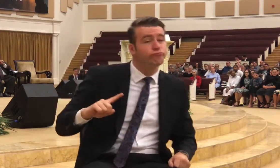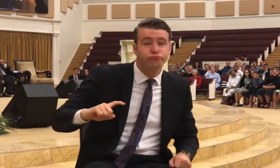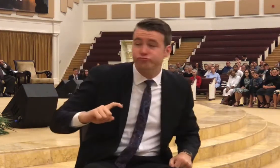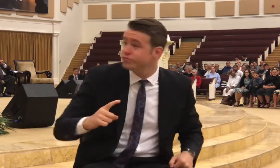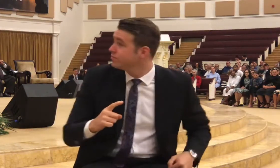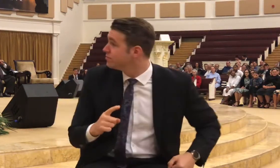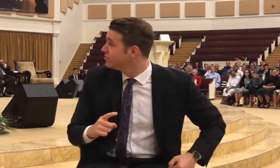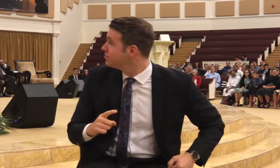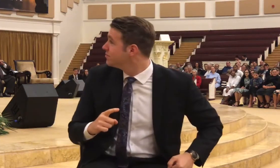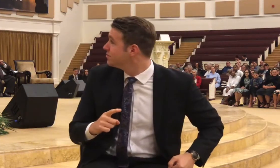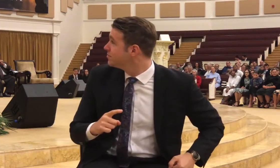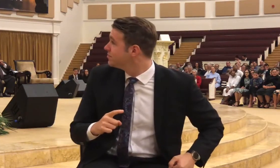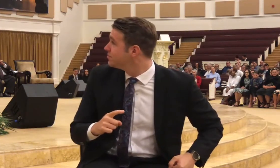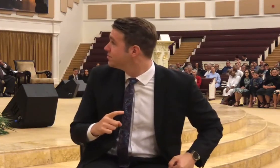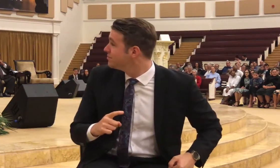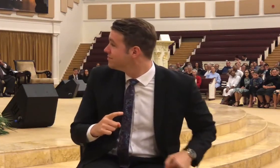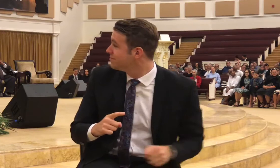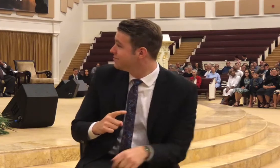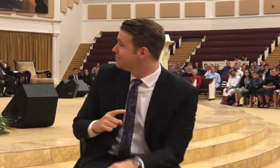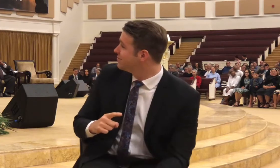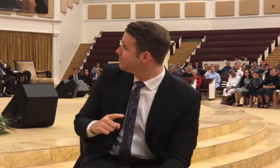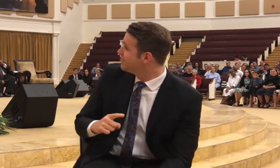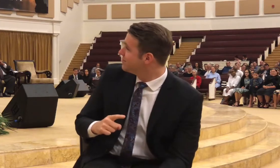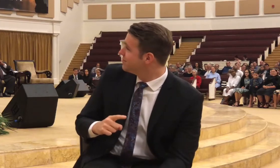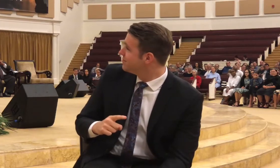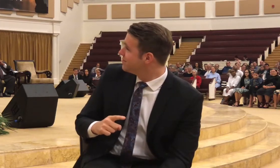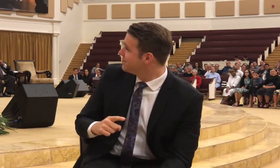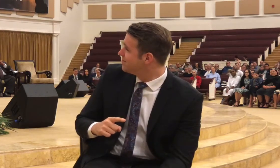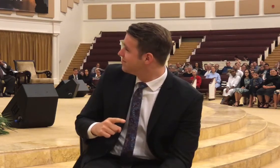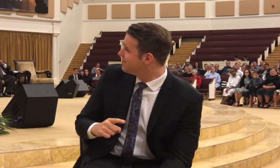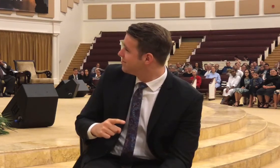a little misdirection and go,